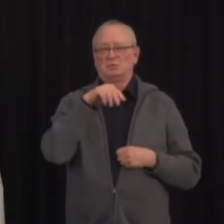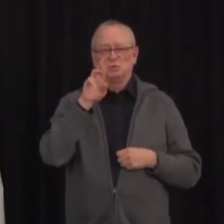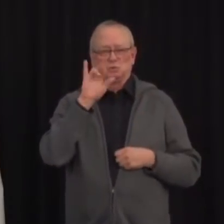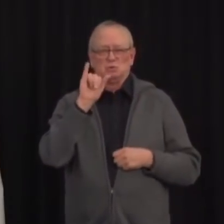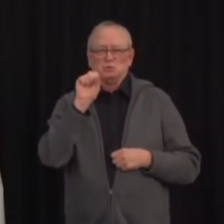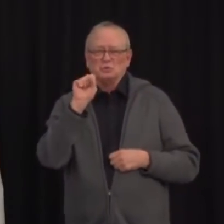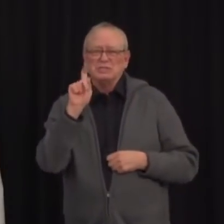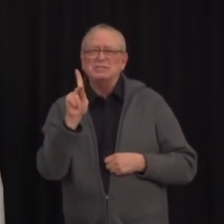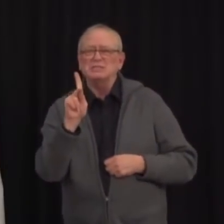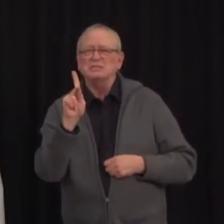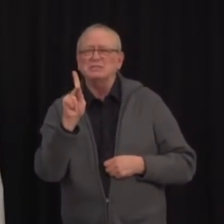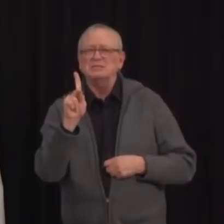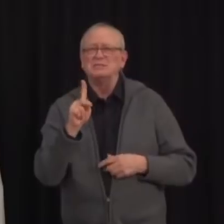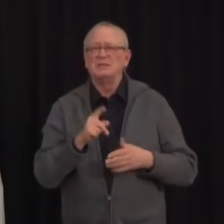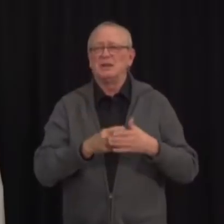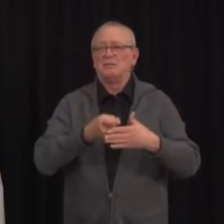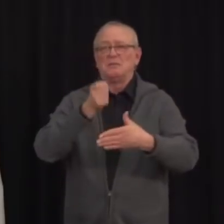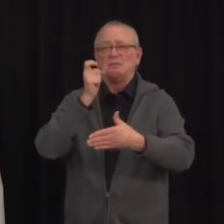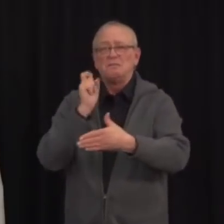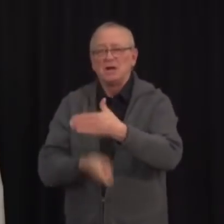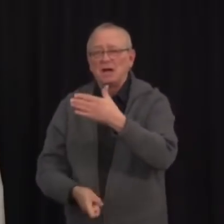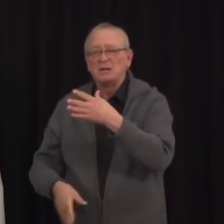against those who break the rules.